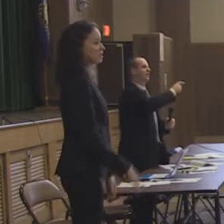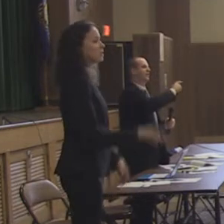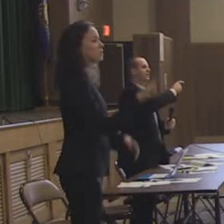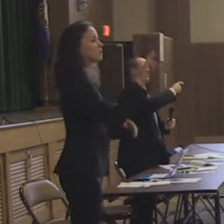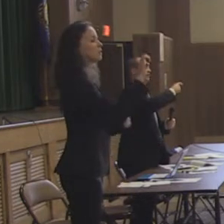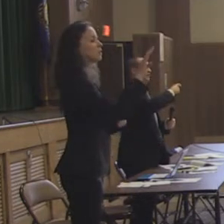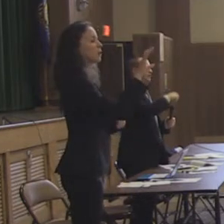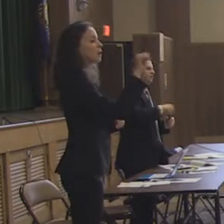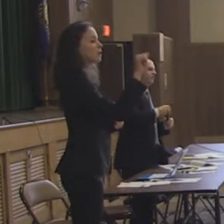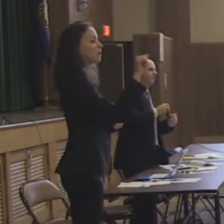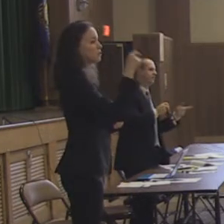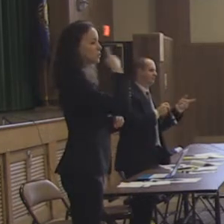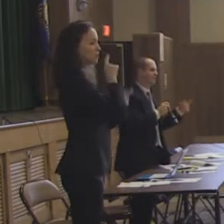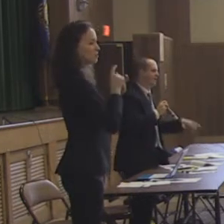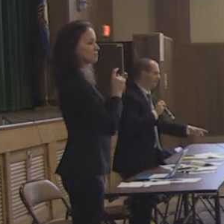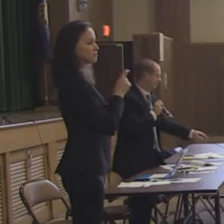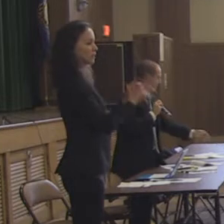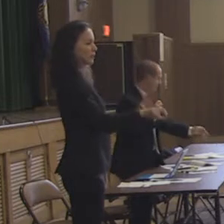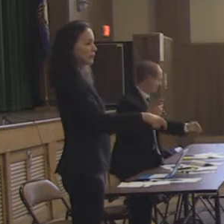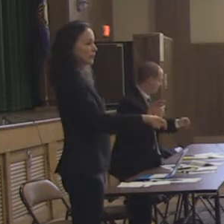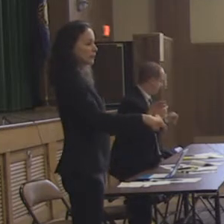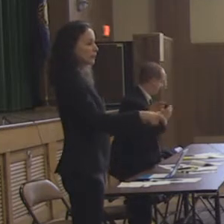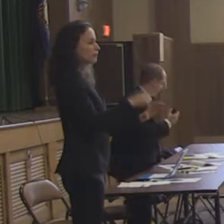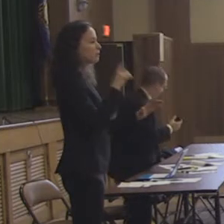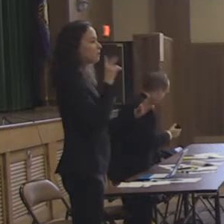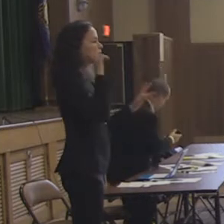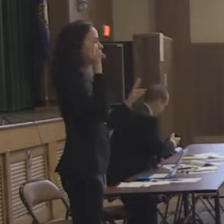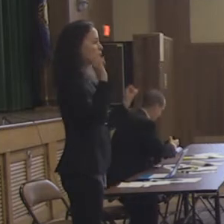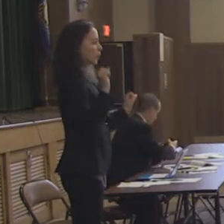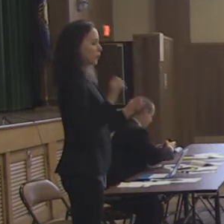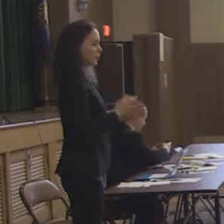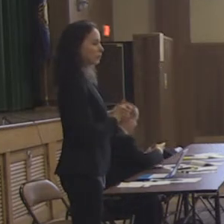Rebecca, can we just adjust the levels? Thanks.